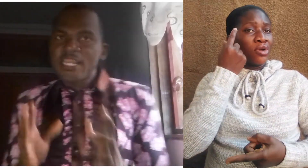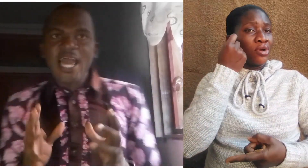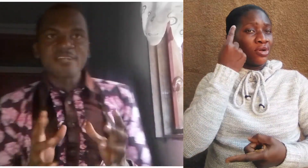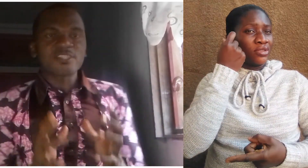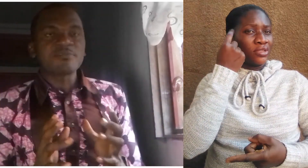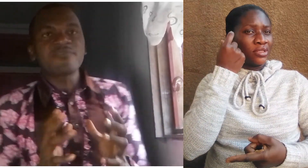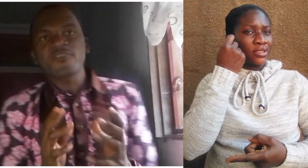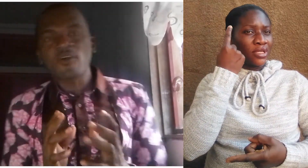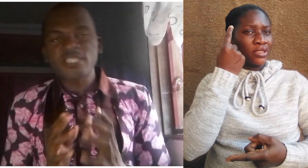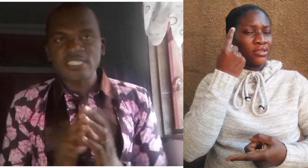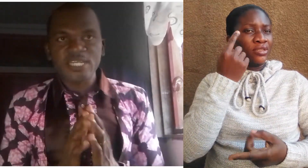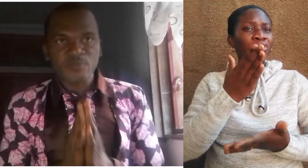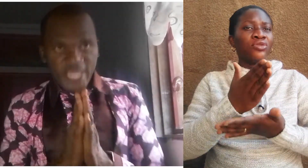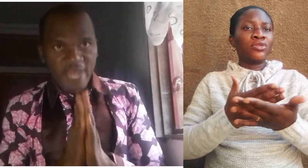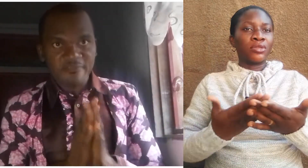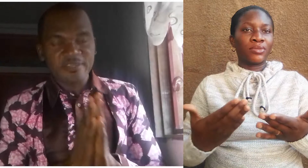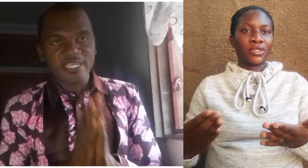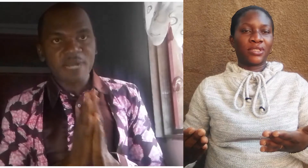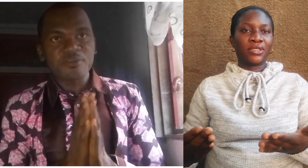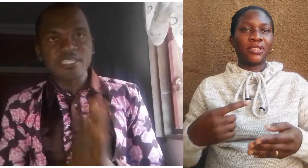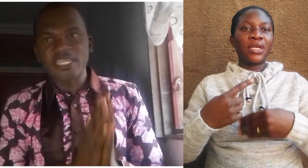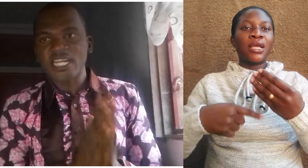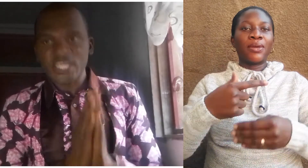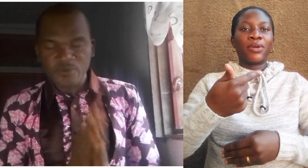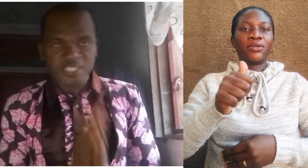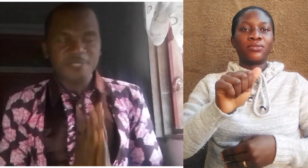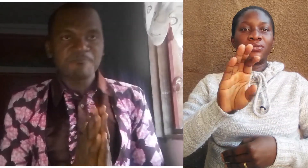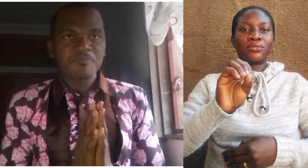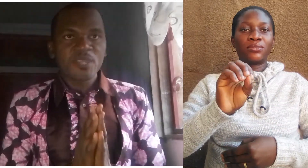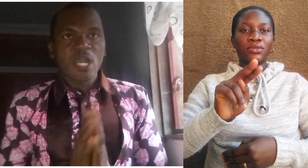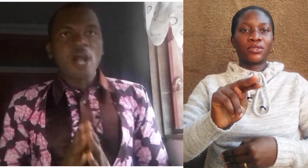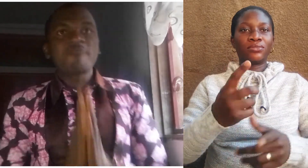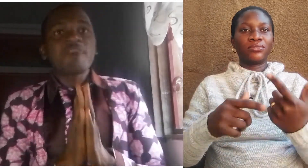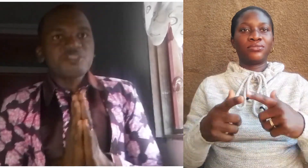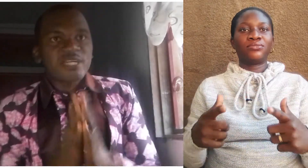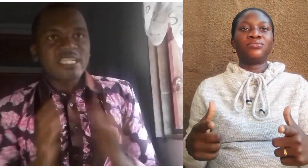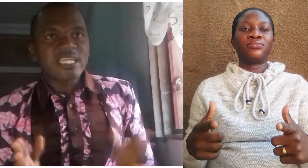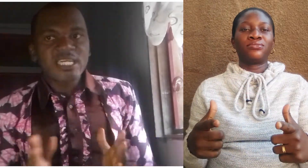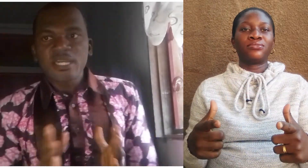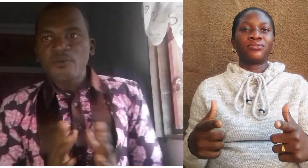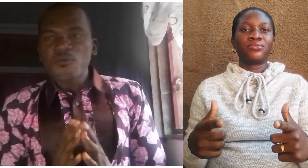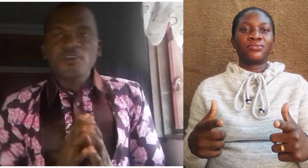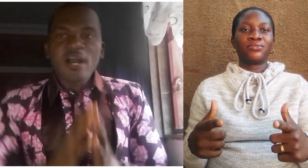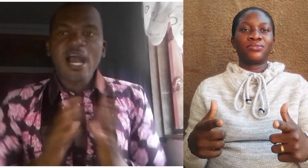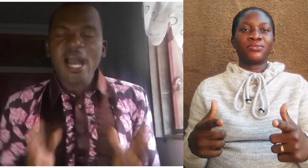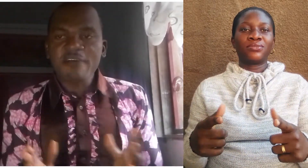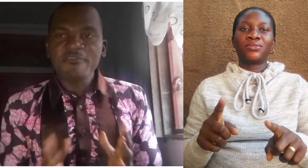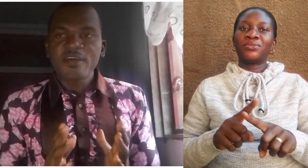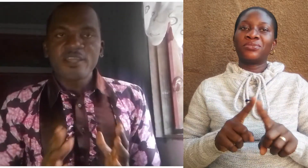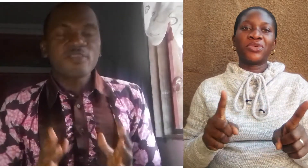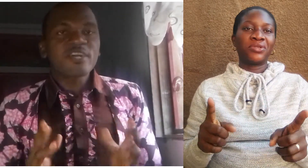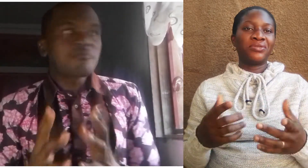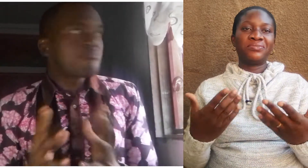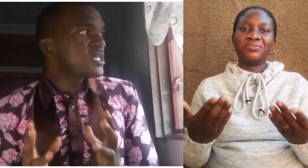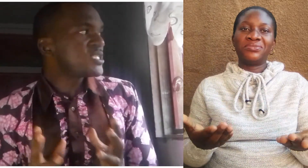to underline some difficulties that we have in Gabonese Sign Language. Unfortunately, we don't